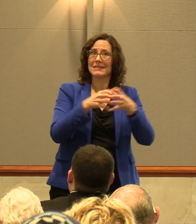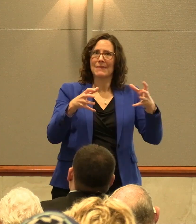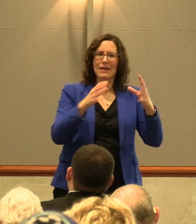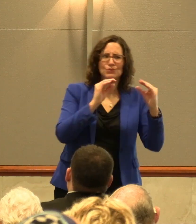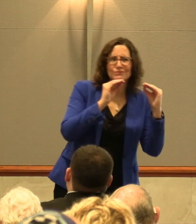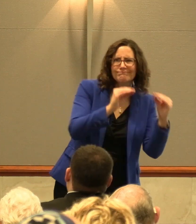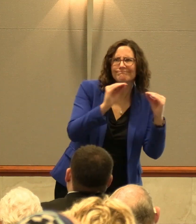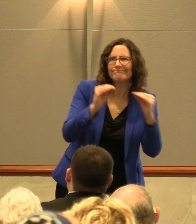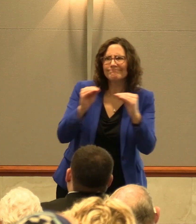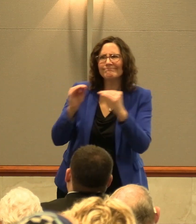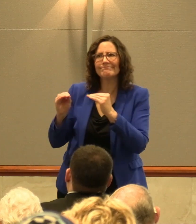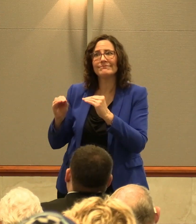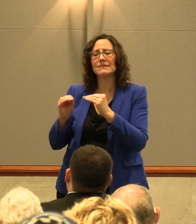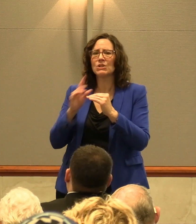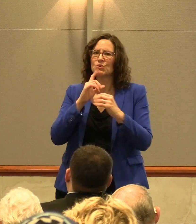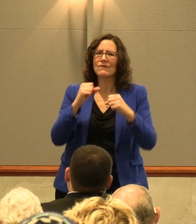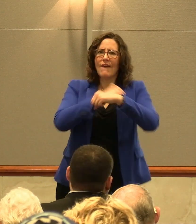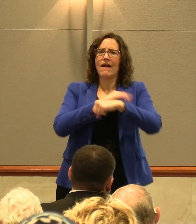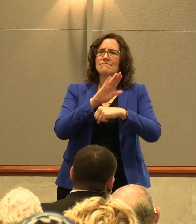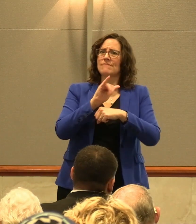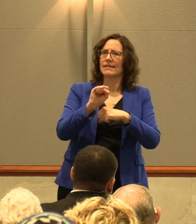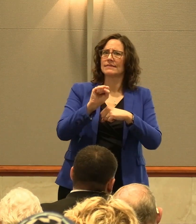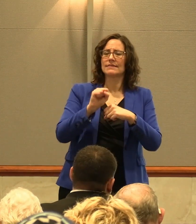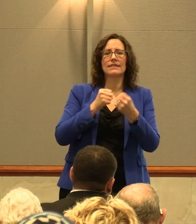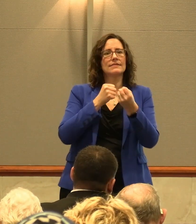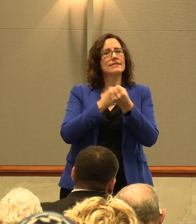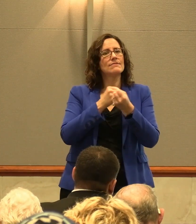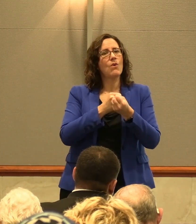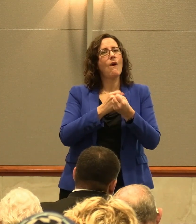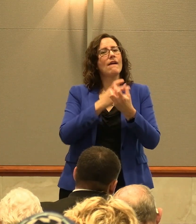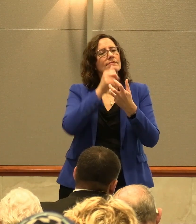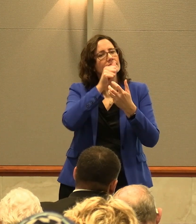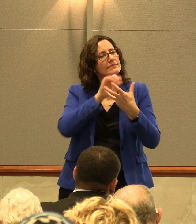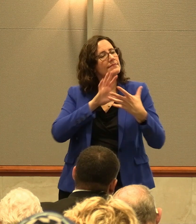others and fight bias and support tolerance and love.